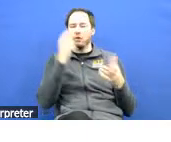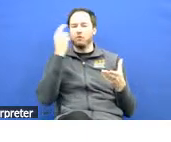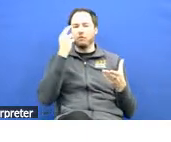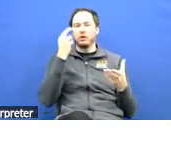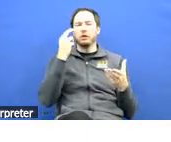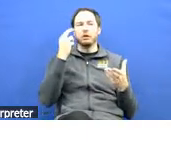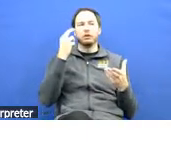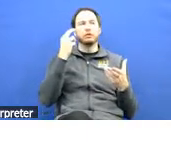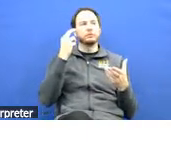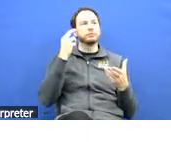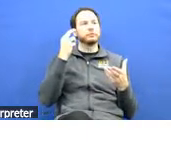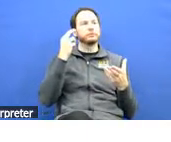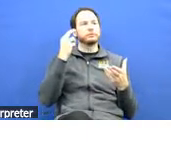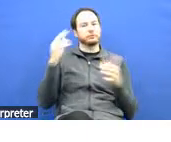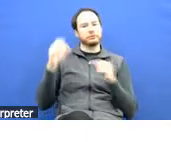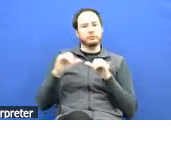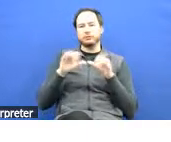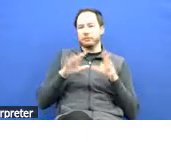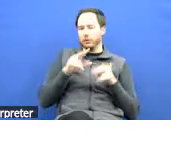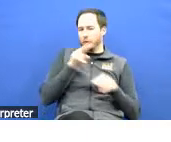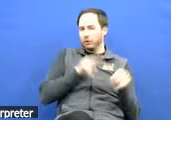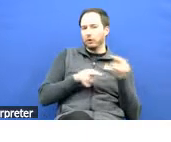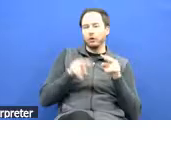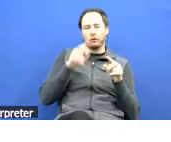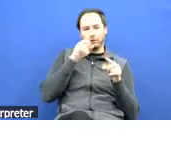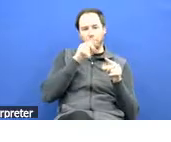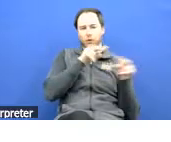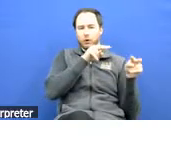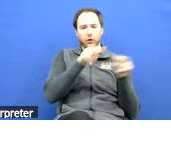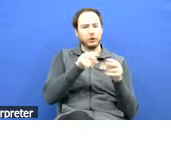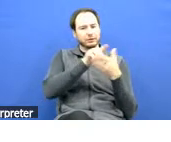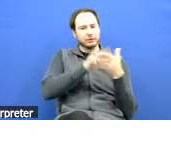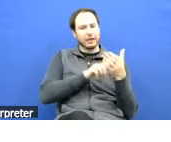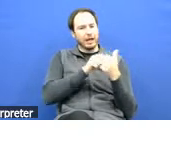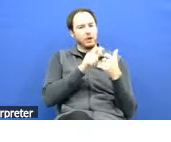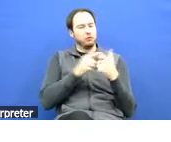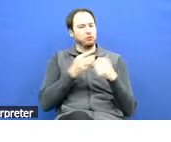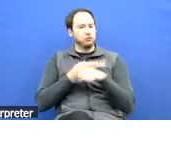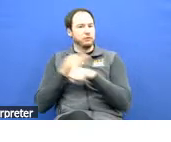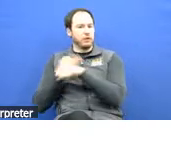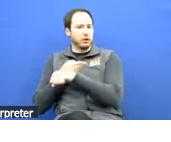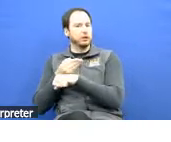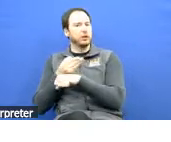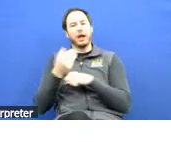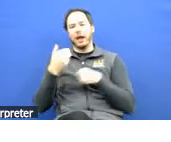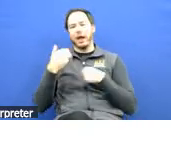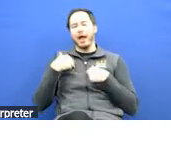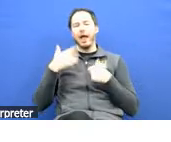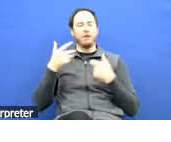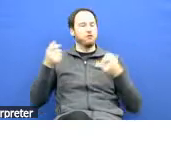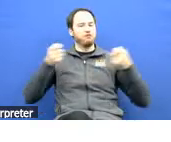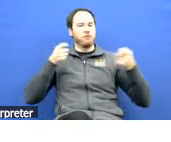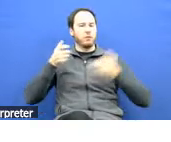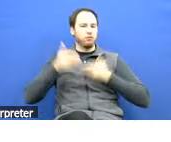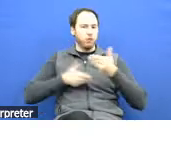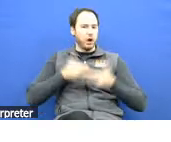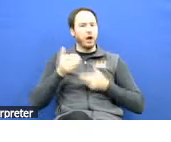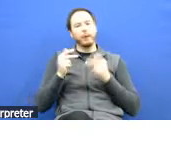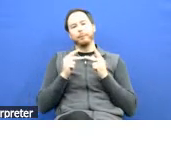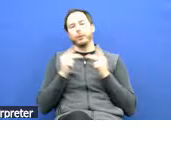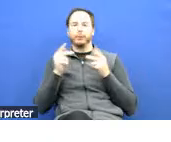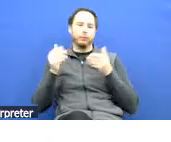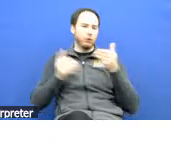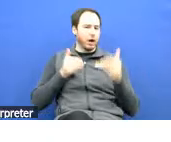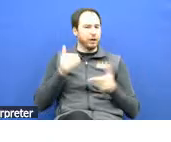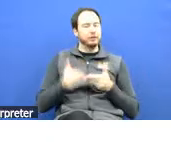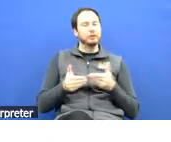And that's one of the things that the engineers look at in terms of designing a line like this. But there is a regulatory process, a permitting process, if you